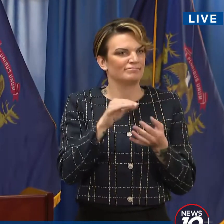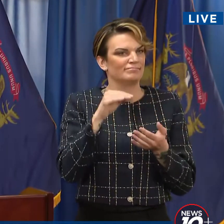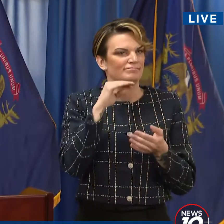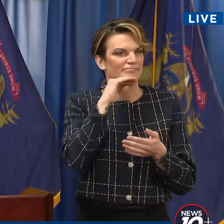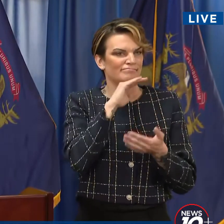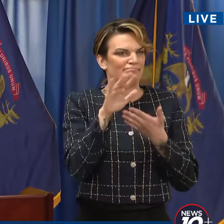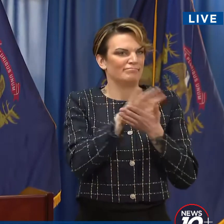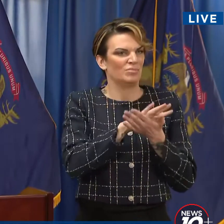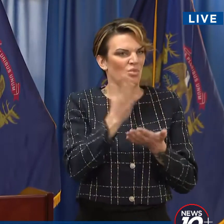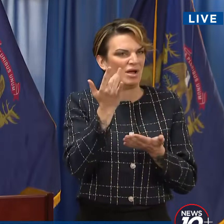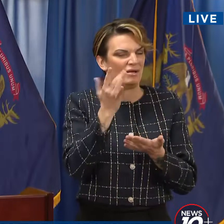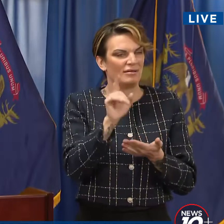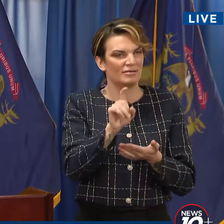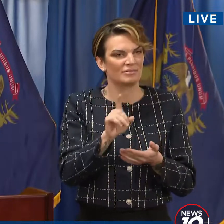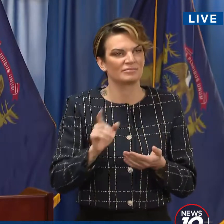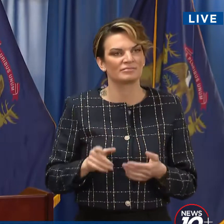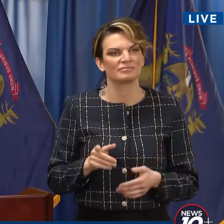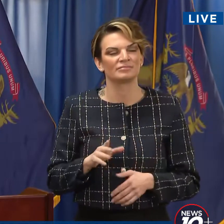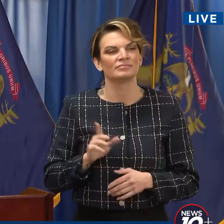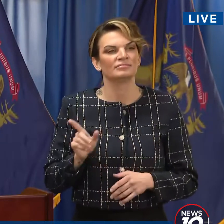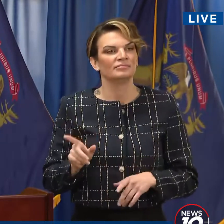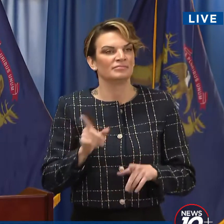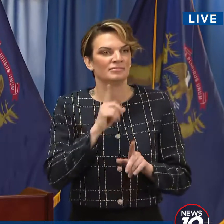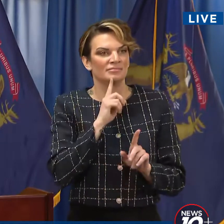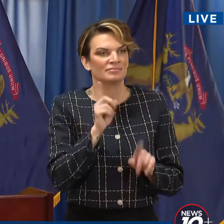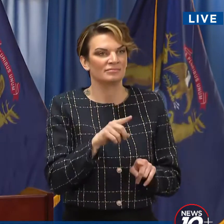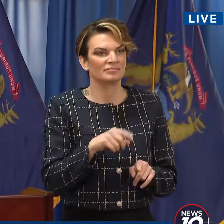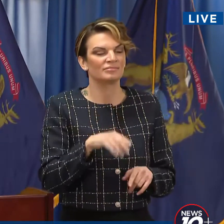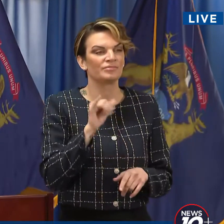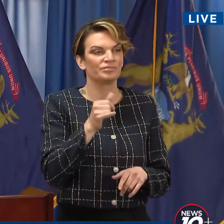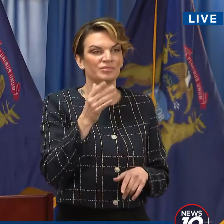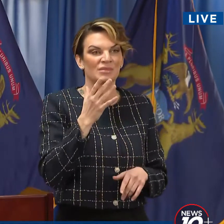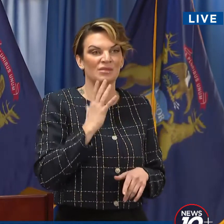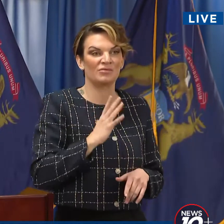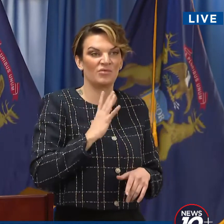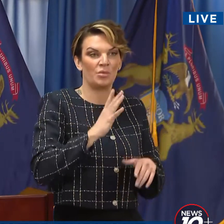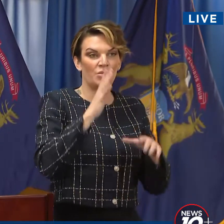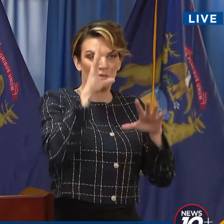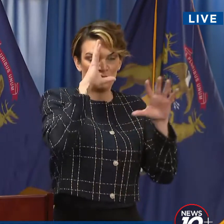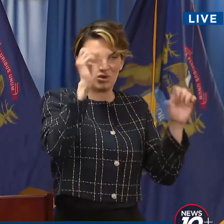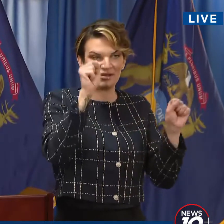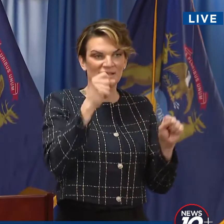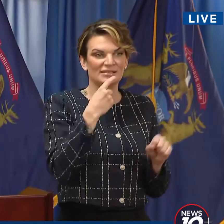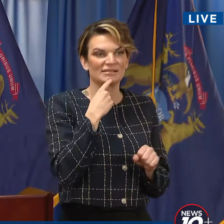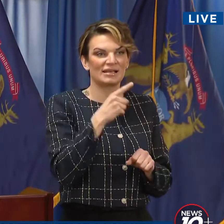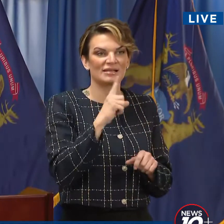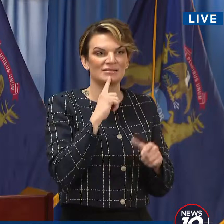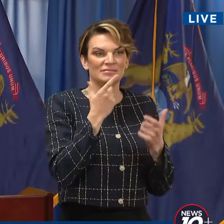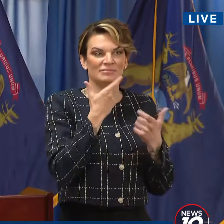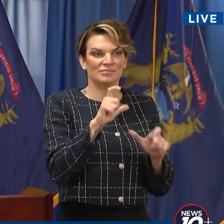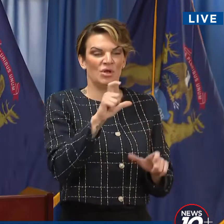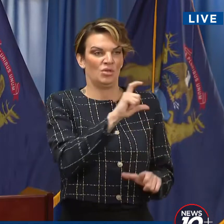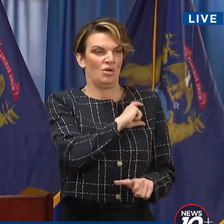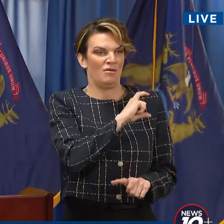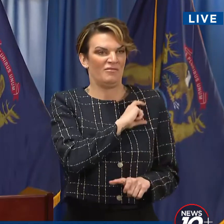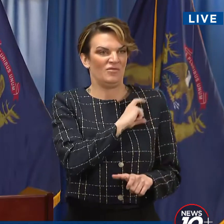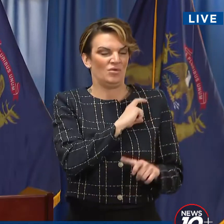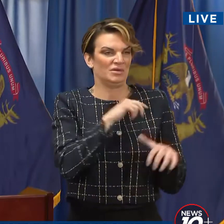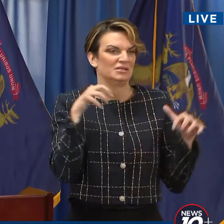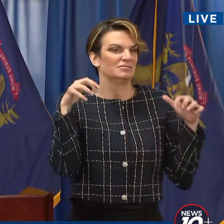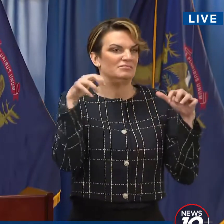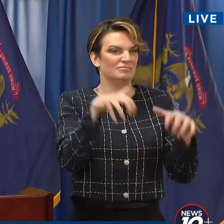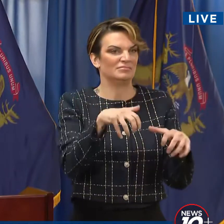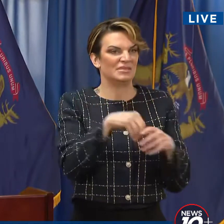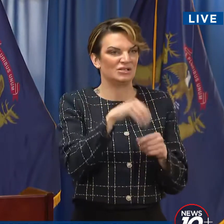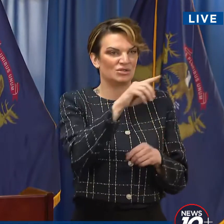it? Yeah, to the latter point, it's the former president saying there was a significant law enforcement present in Detroit and